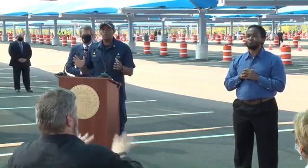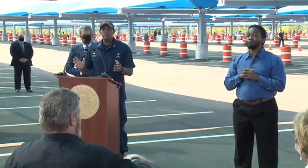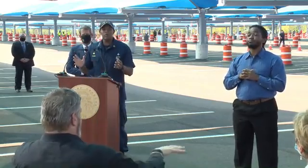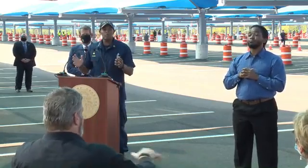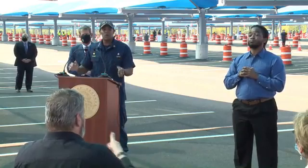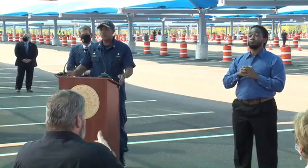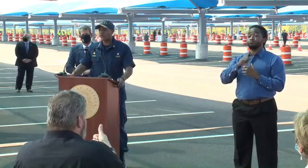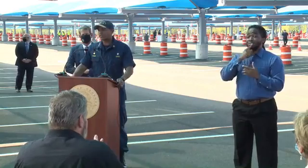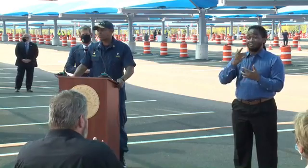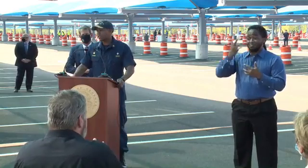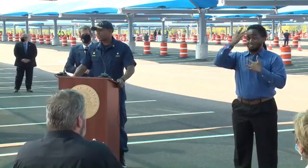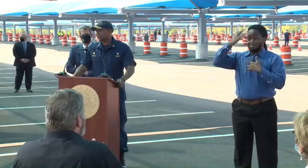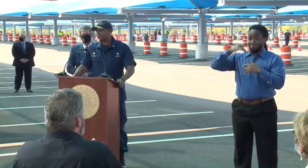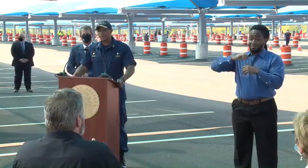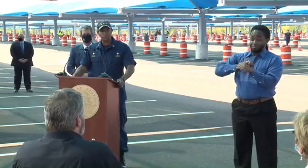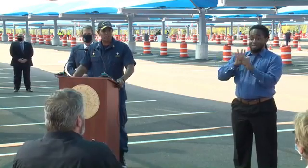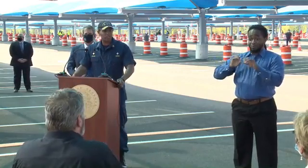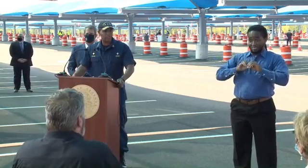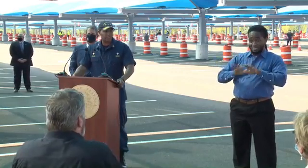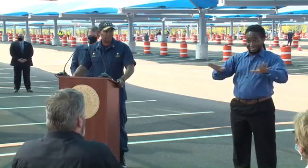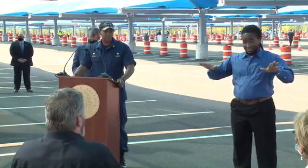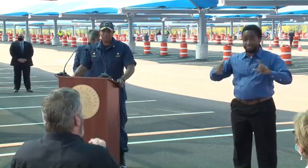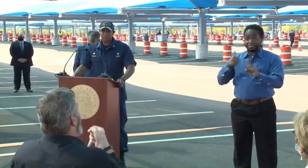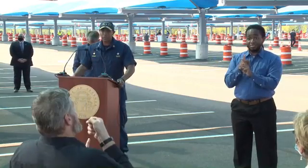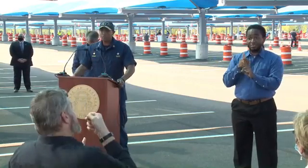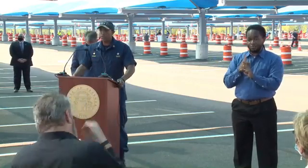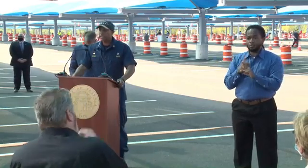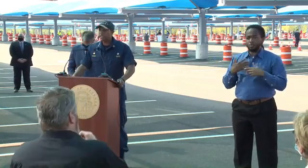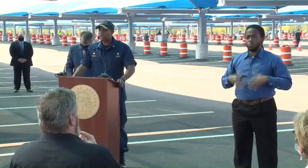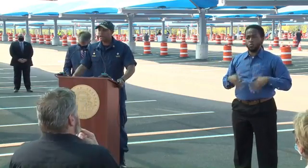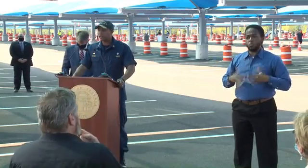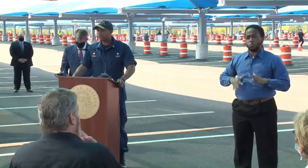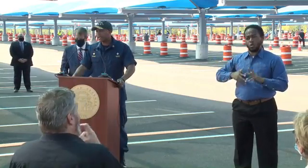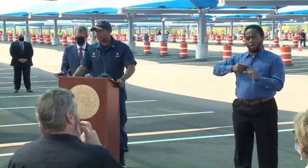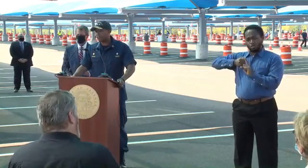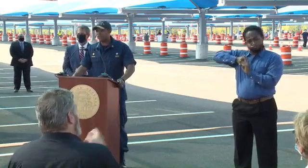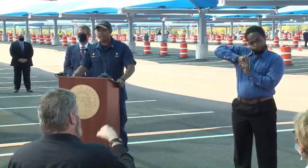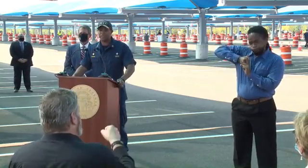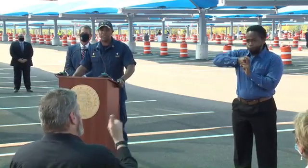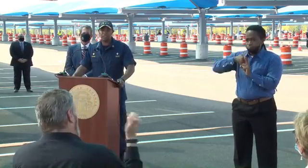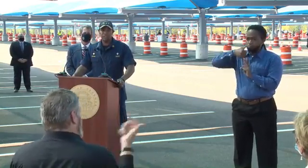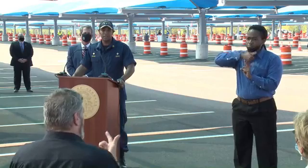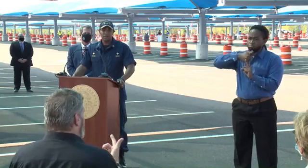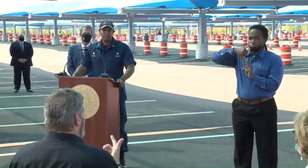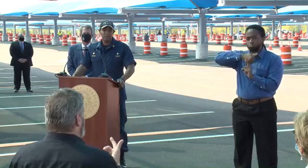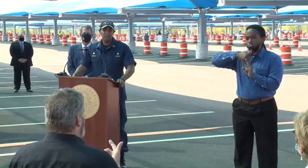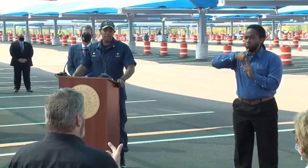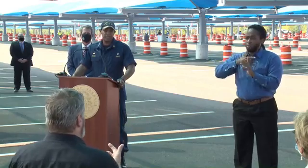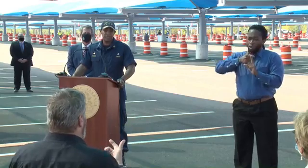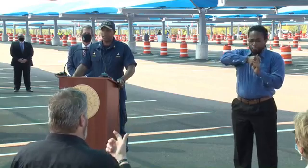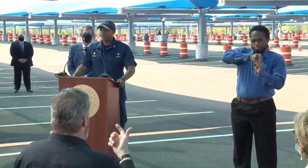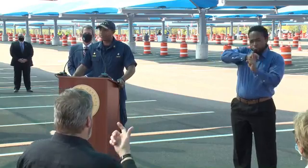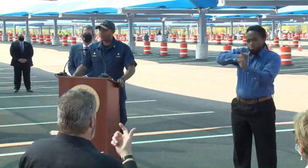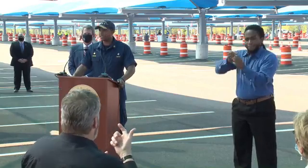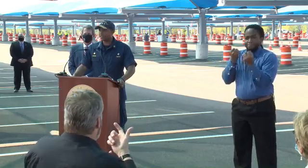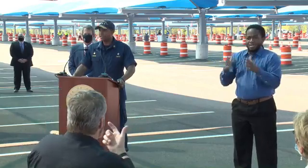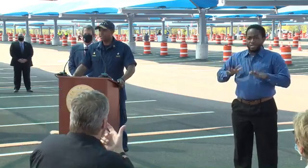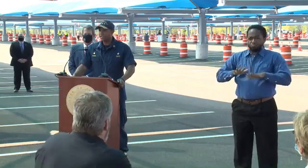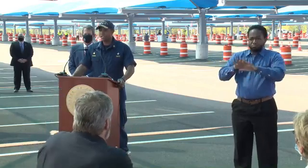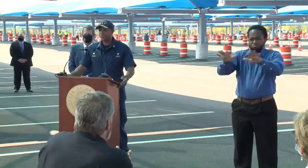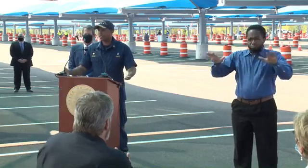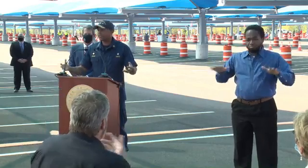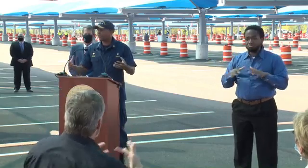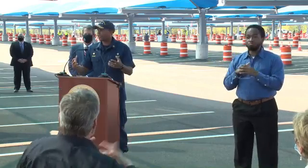we know what works to keep everyone safe. We are excited for a vaccine. We're excited for